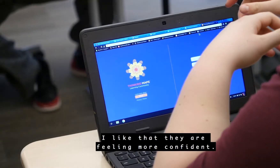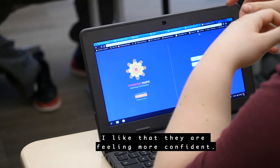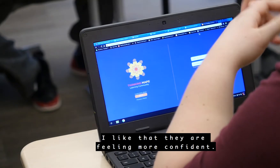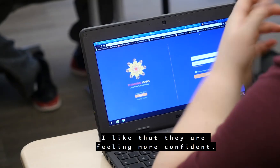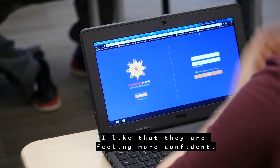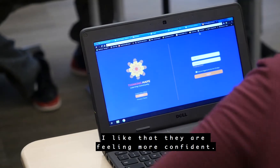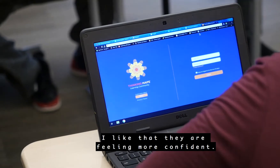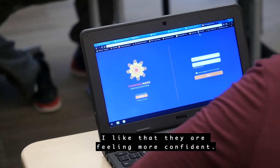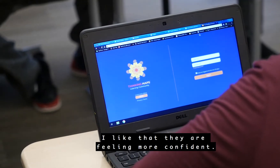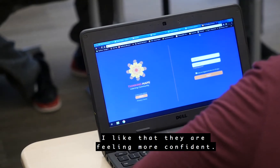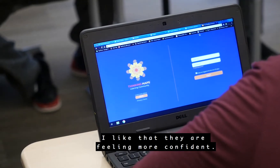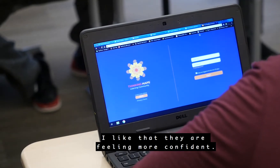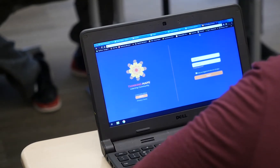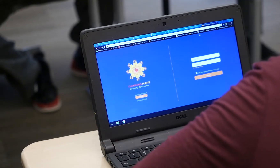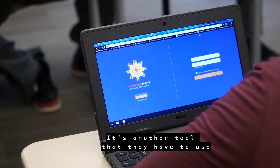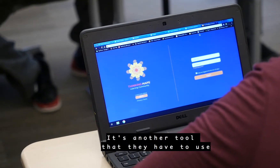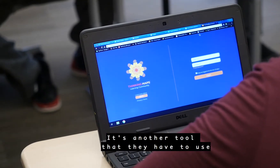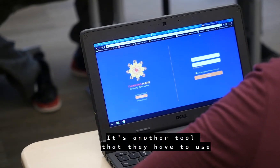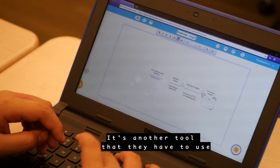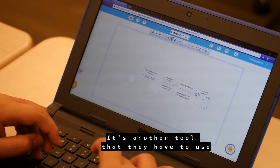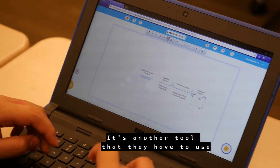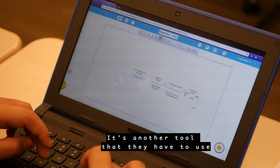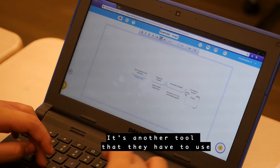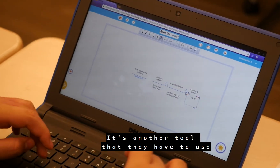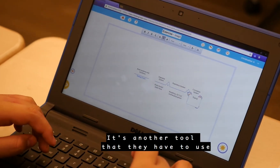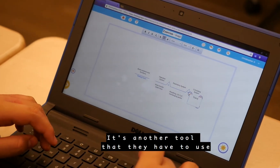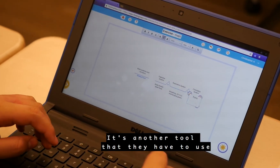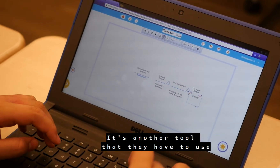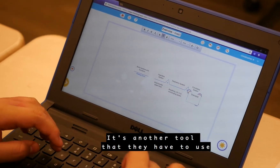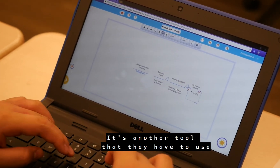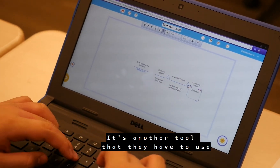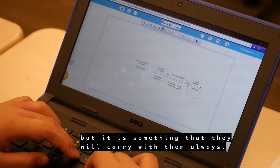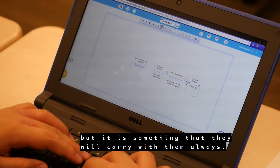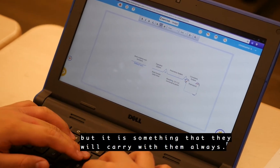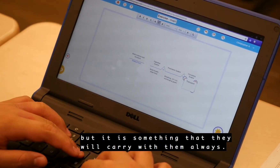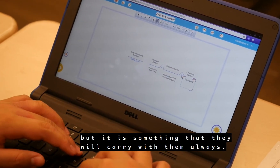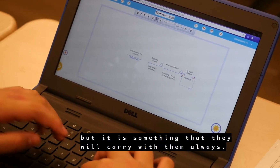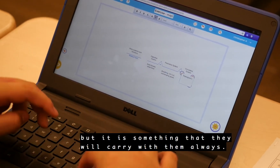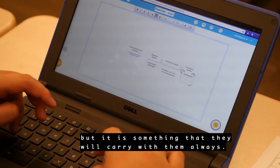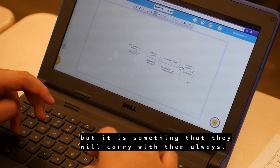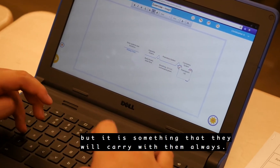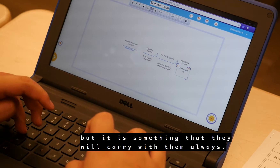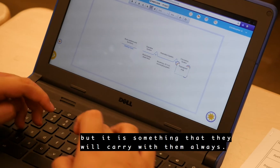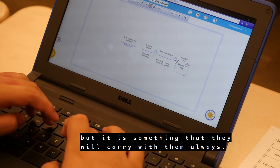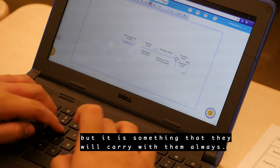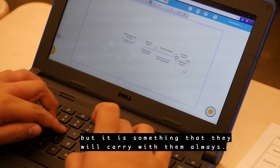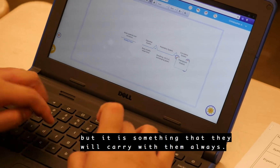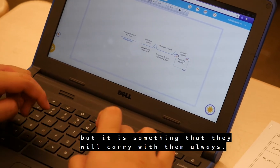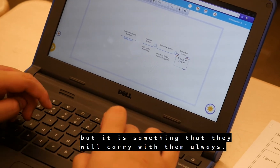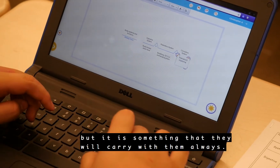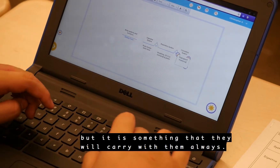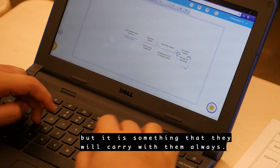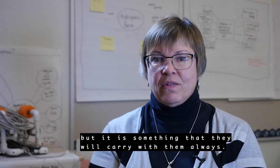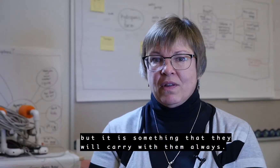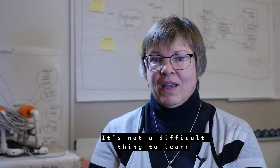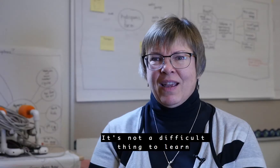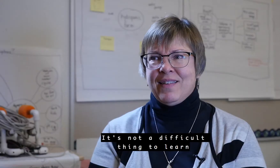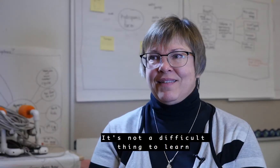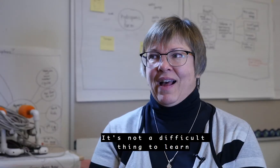I think they're feeling more confident, that it's another tool that they have to use, but it's something that they'll carry with them always. It's not